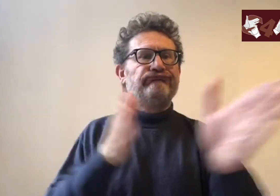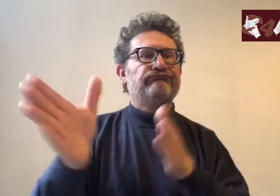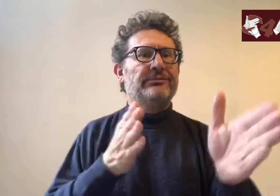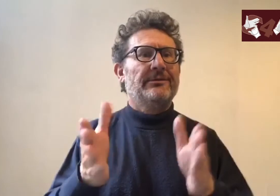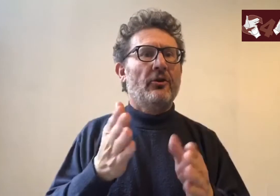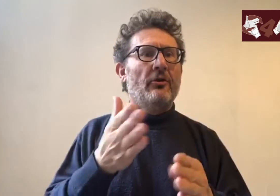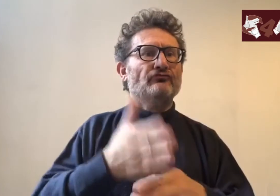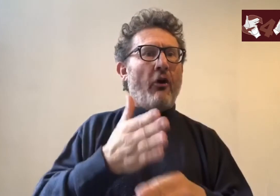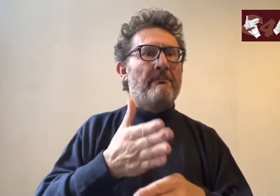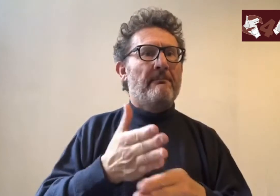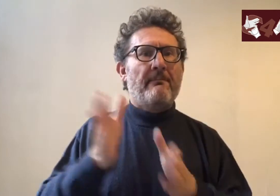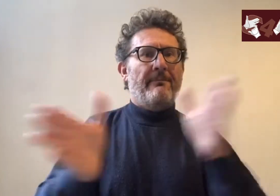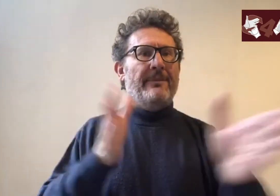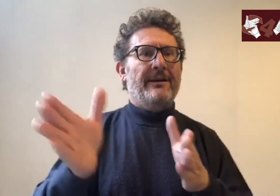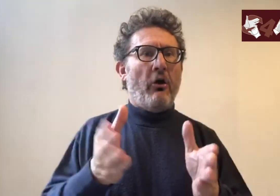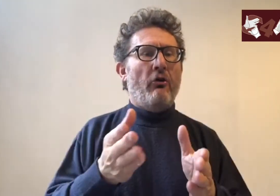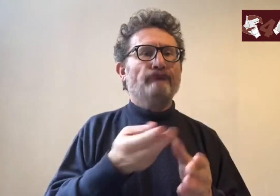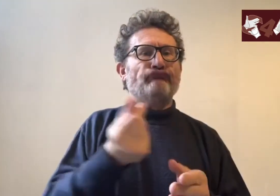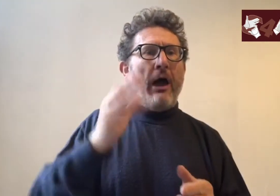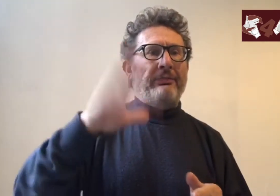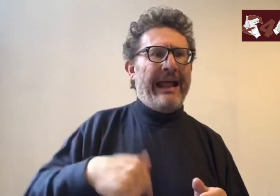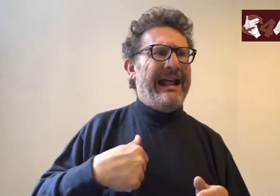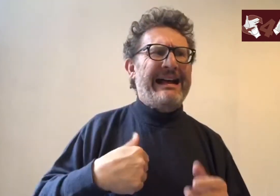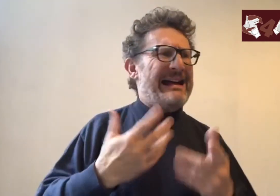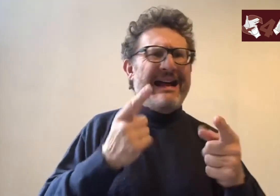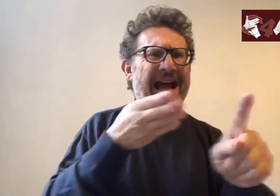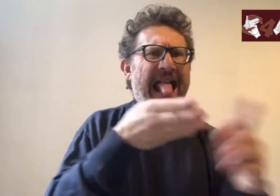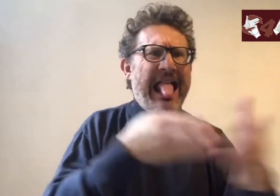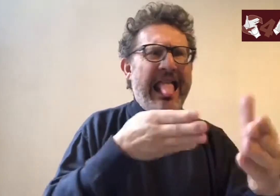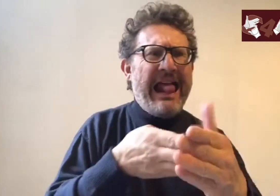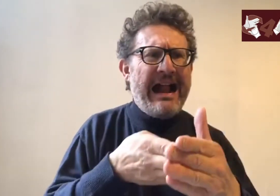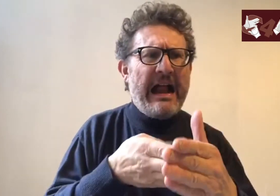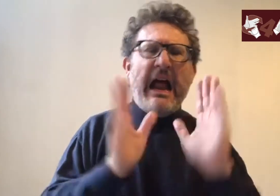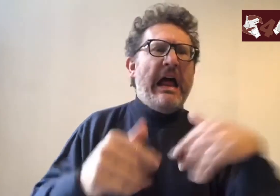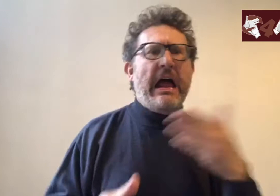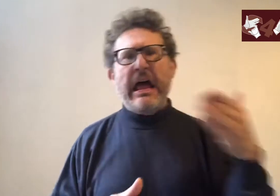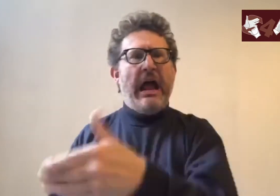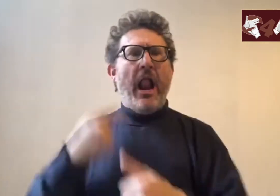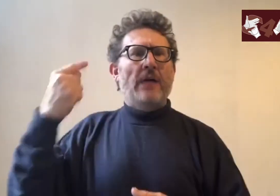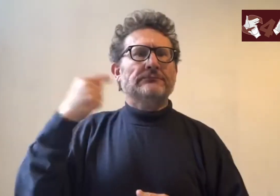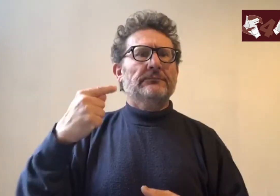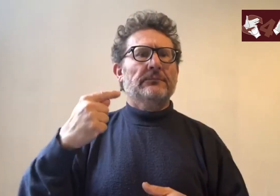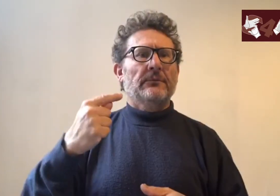are, people can access employment, regardless of their deafness. That they wouldn't experience those